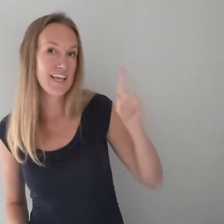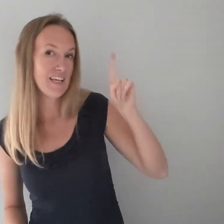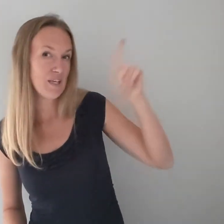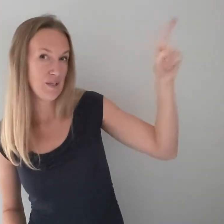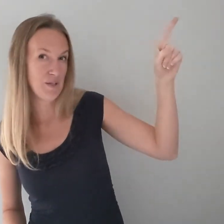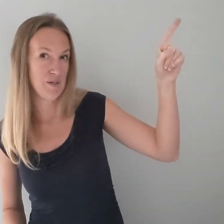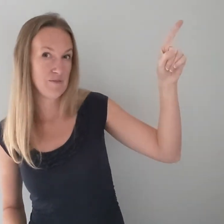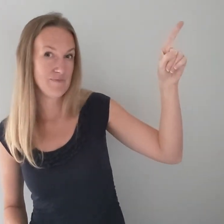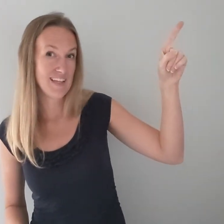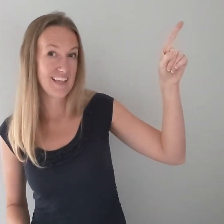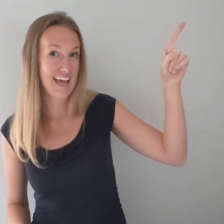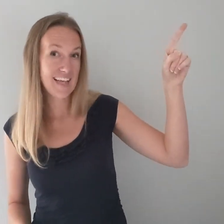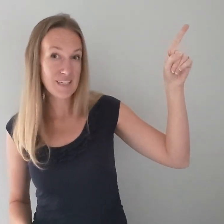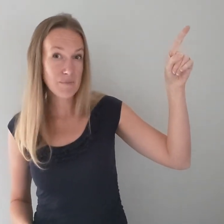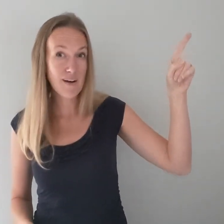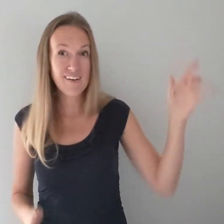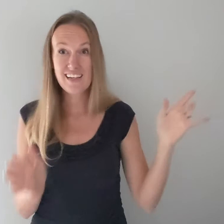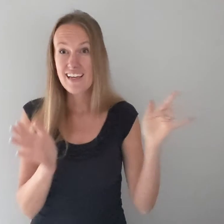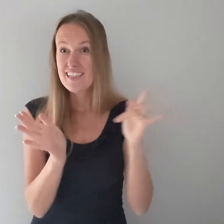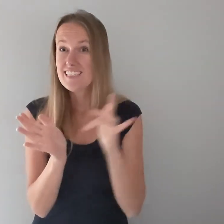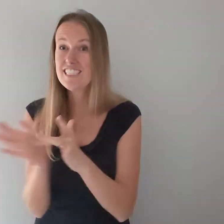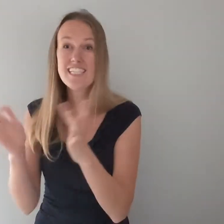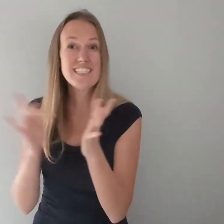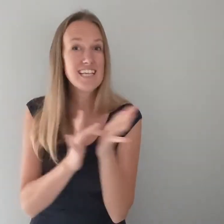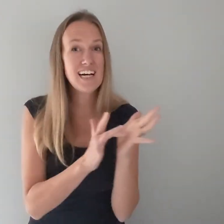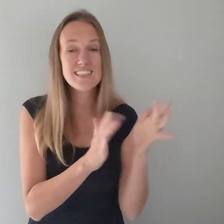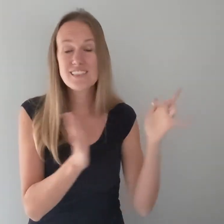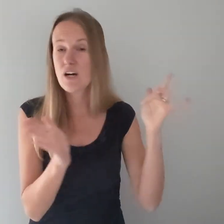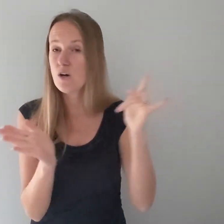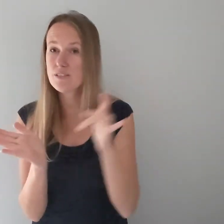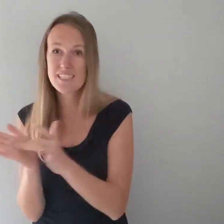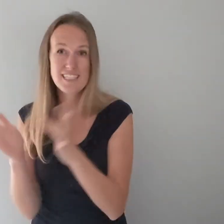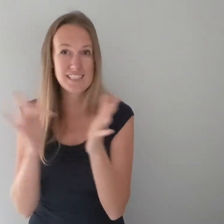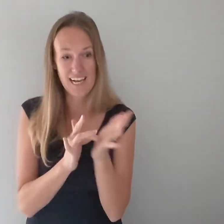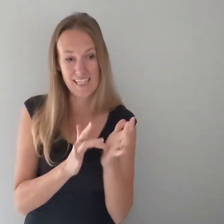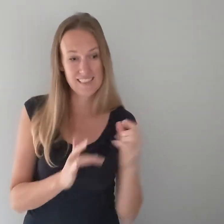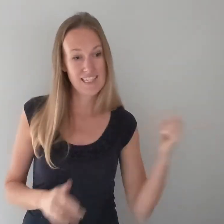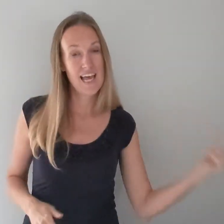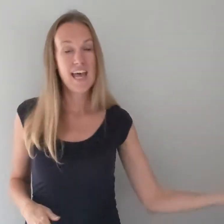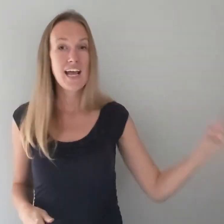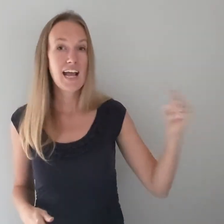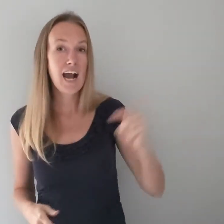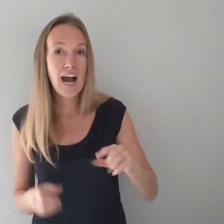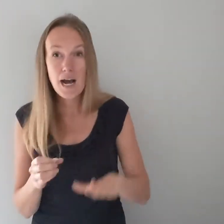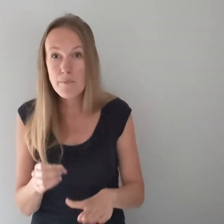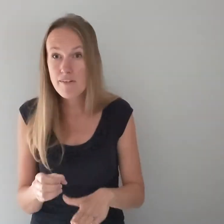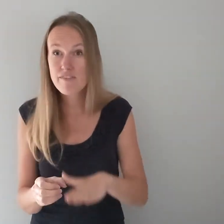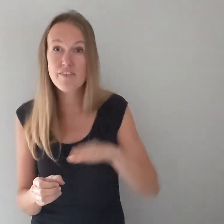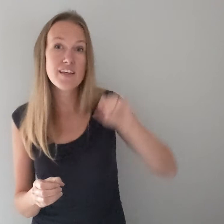like you. And then that ending part, Jesus, oh Jesus, come